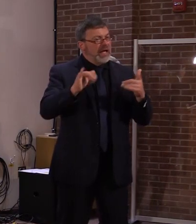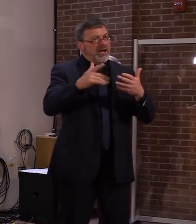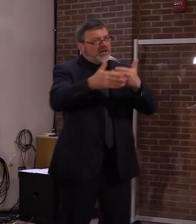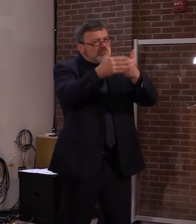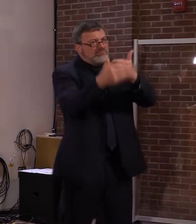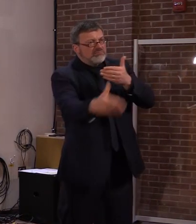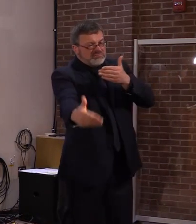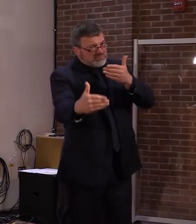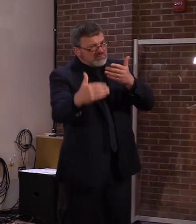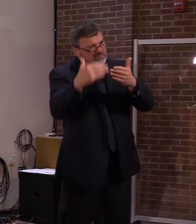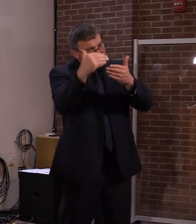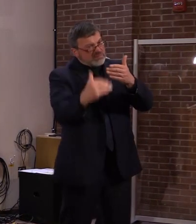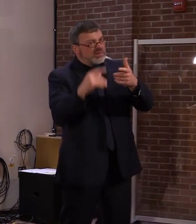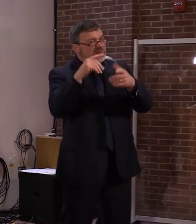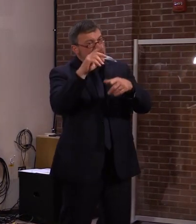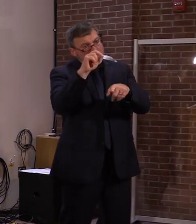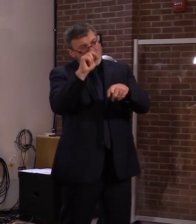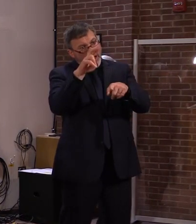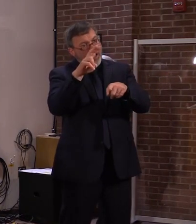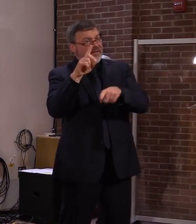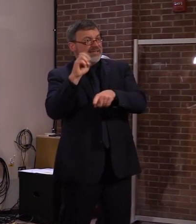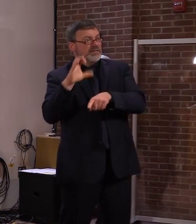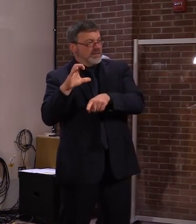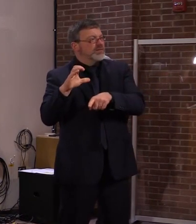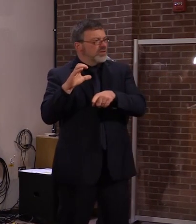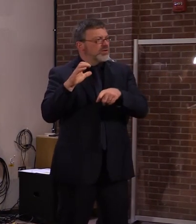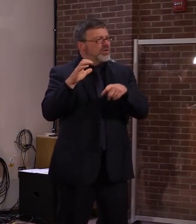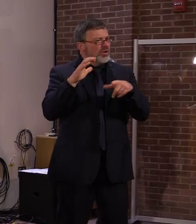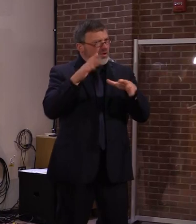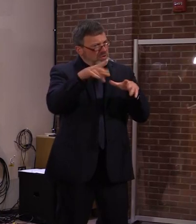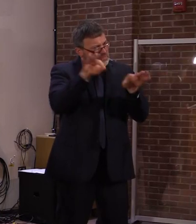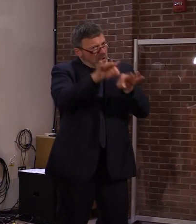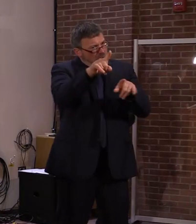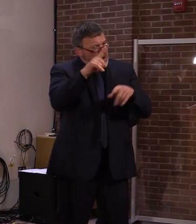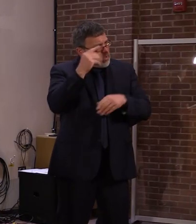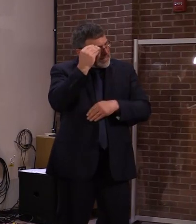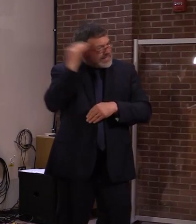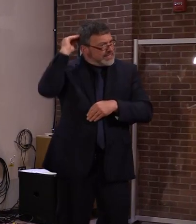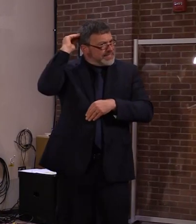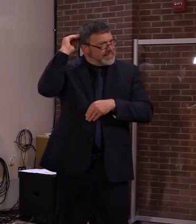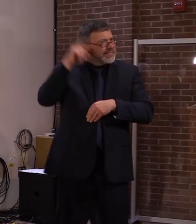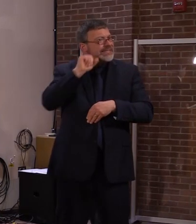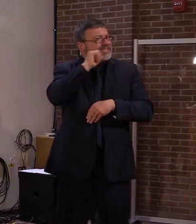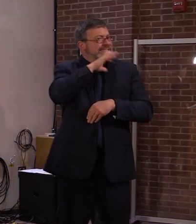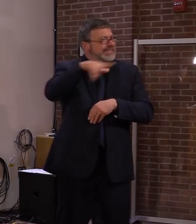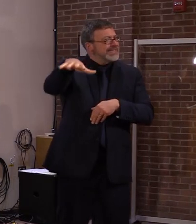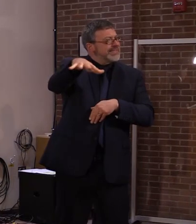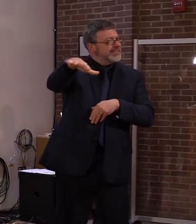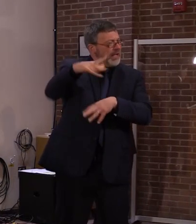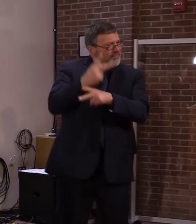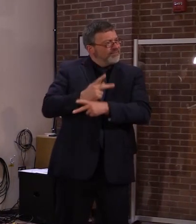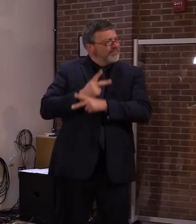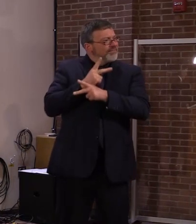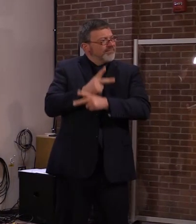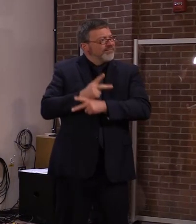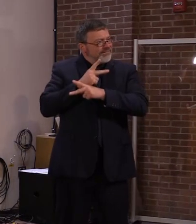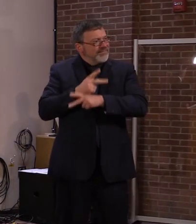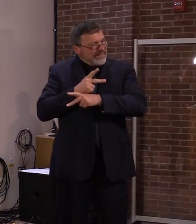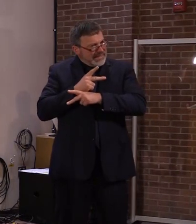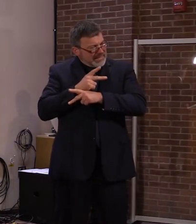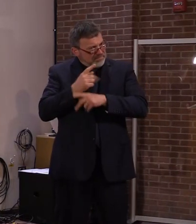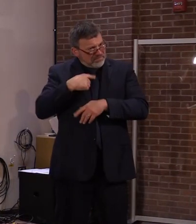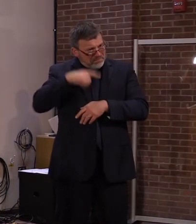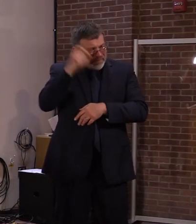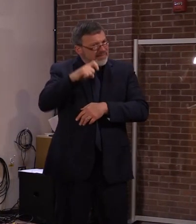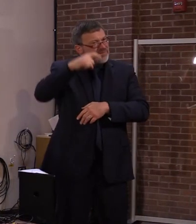reduce hospitalizations. But it takes all of us committing to these smart, practical choices, starting